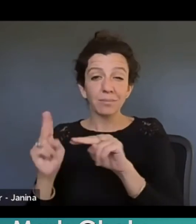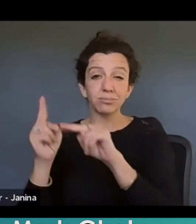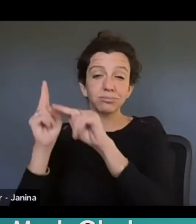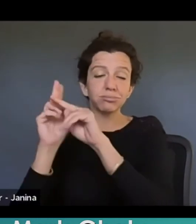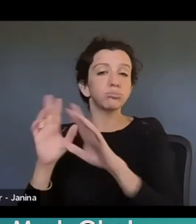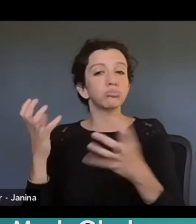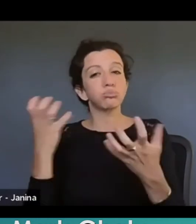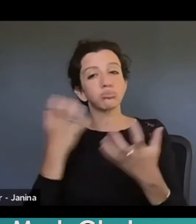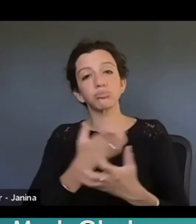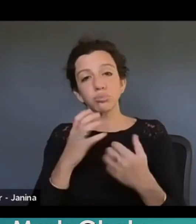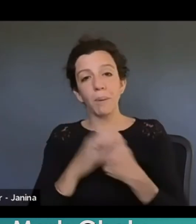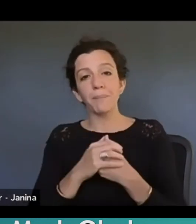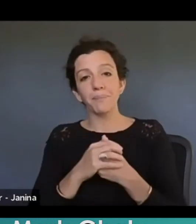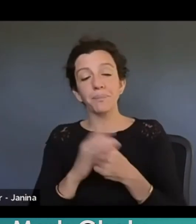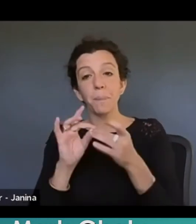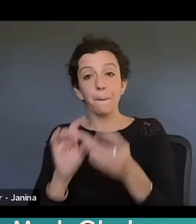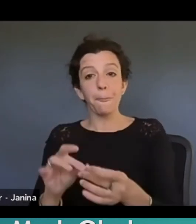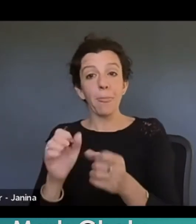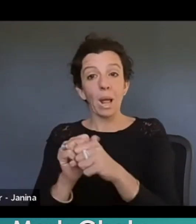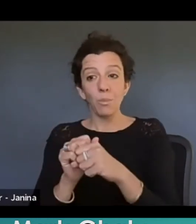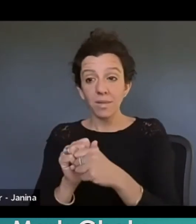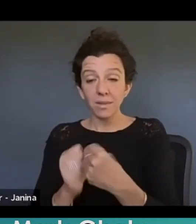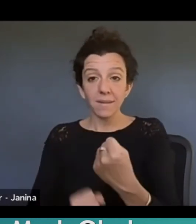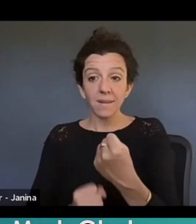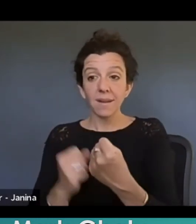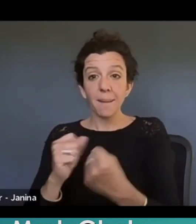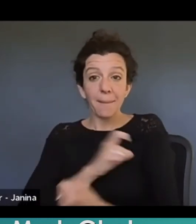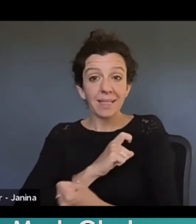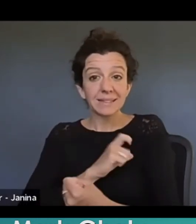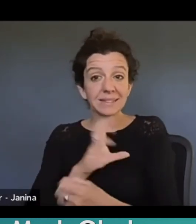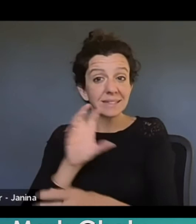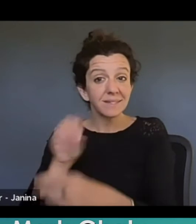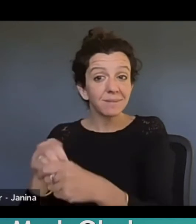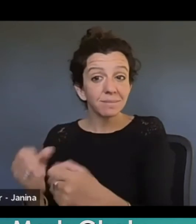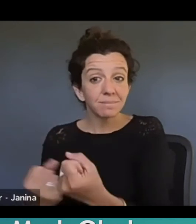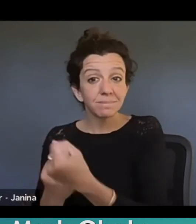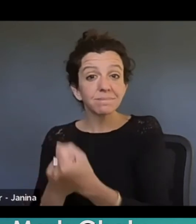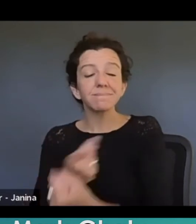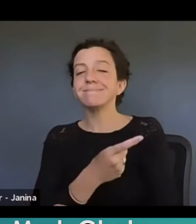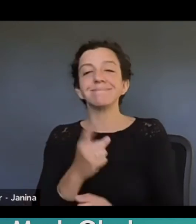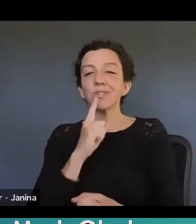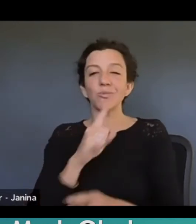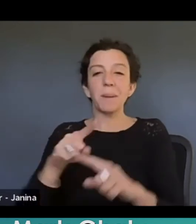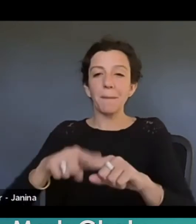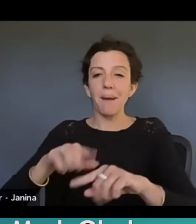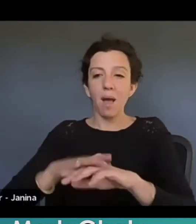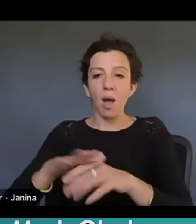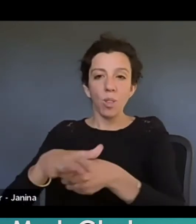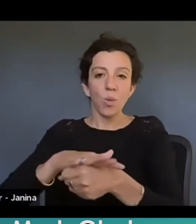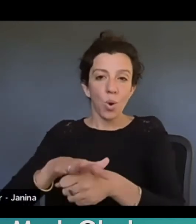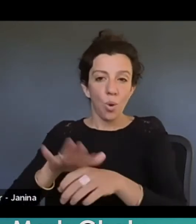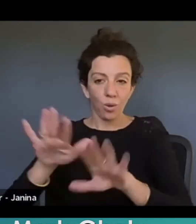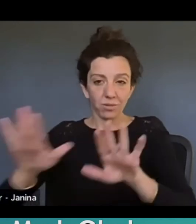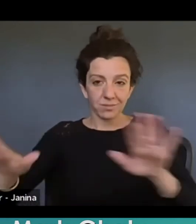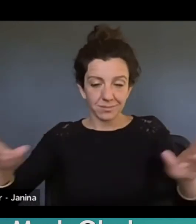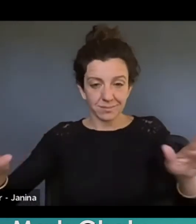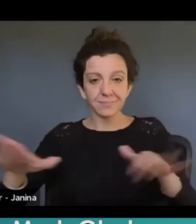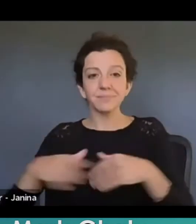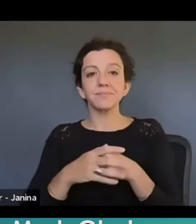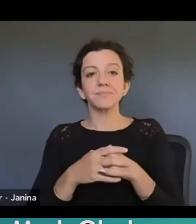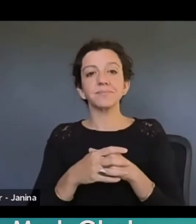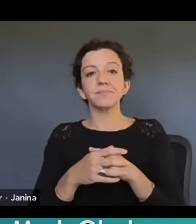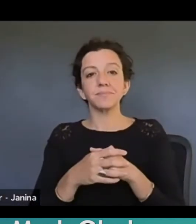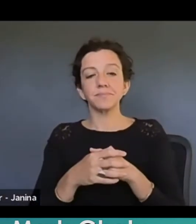enforcement, I think these are local conversations. The state is urging locals to use all of their tools to enforce. I think